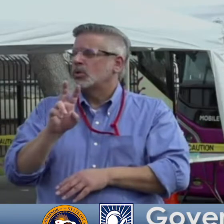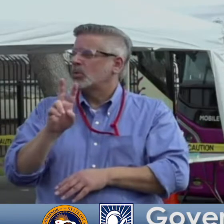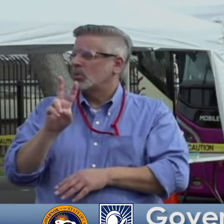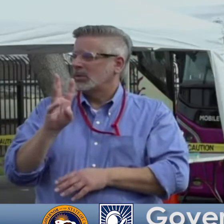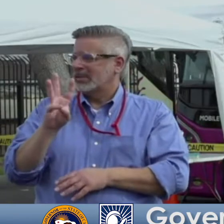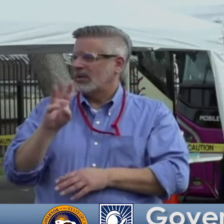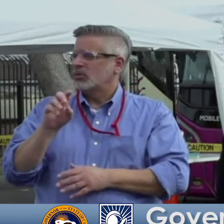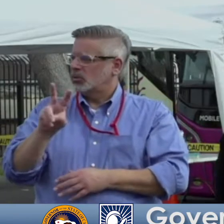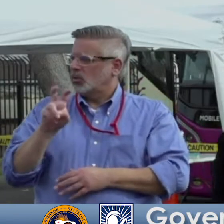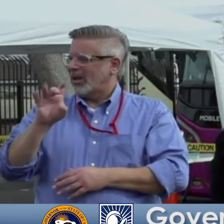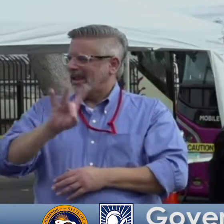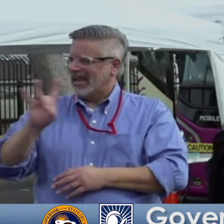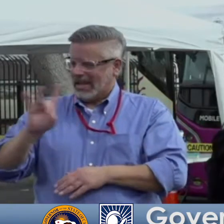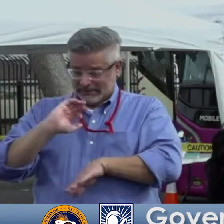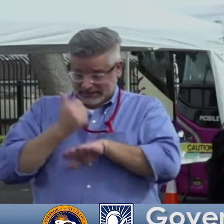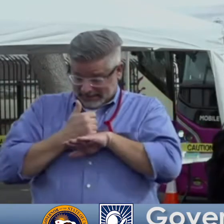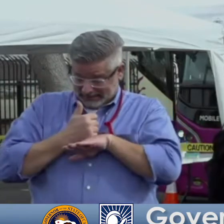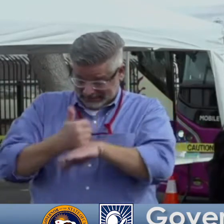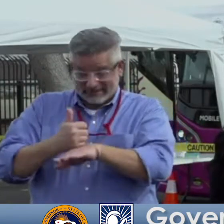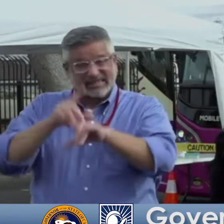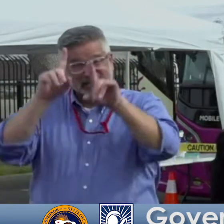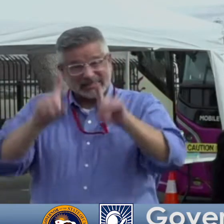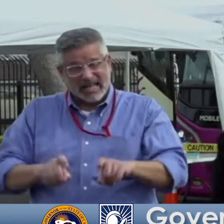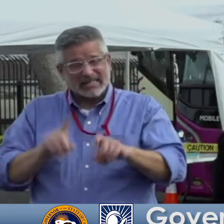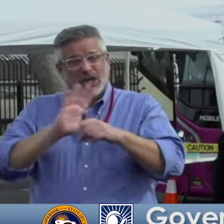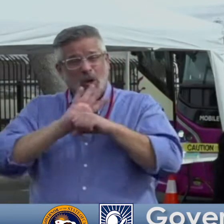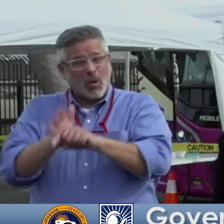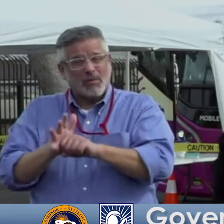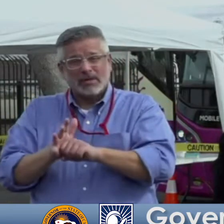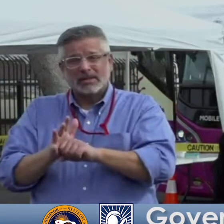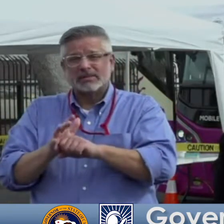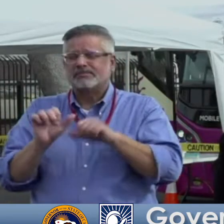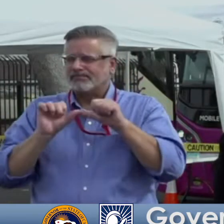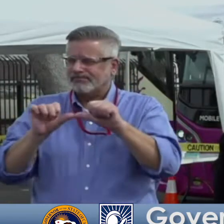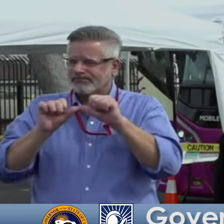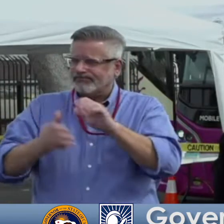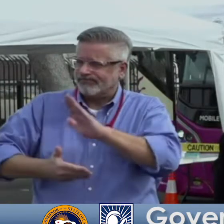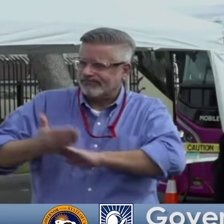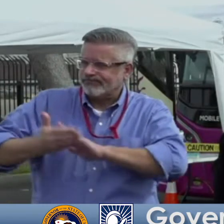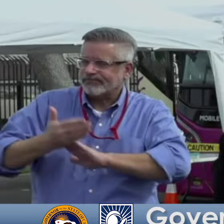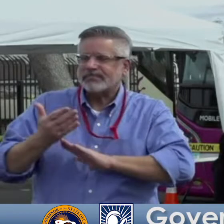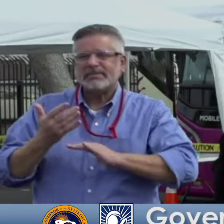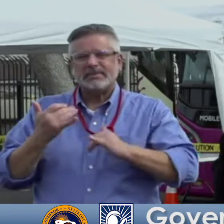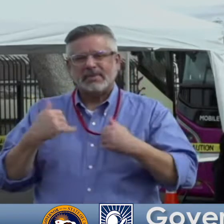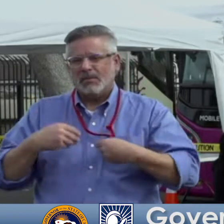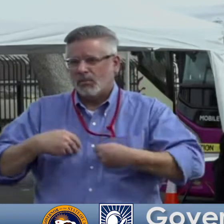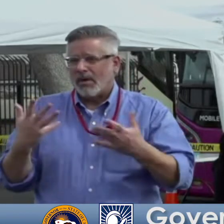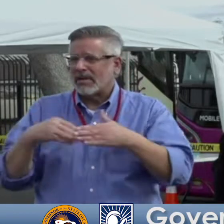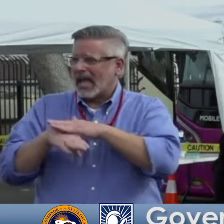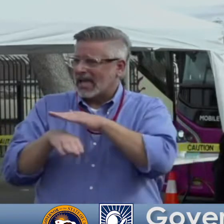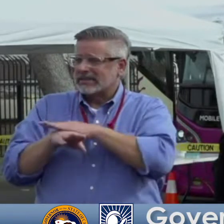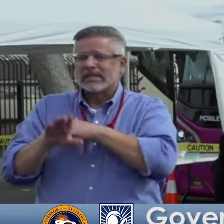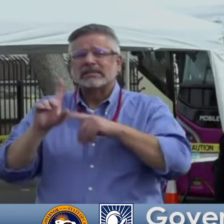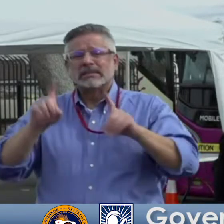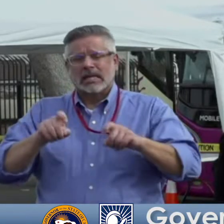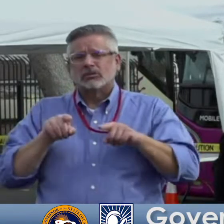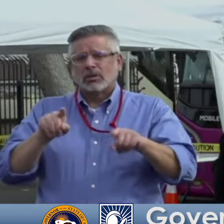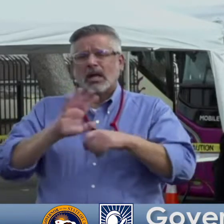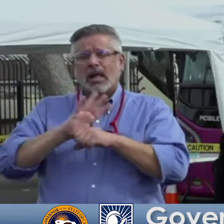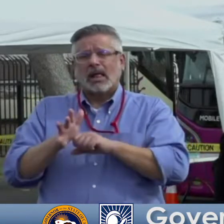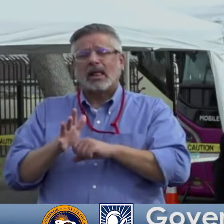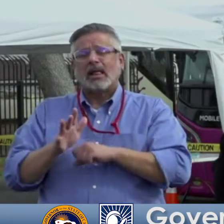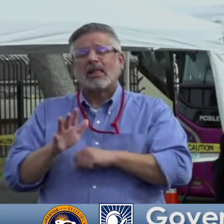6,288 sites are existing, or rather persist, and are providing access to testing in the state of California. That's